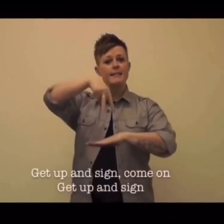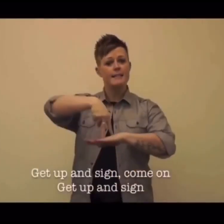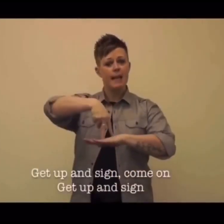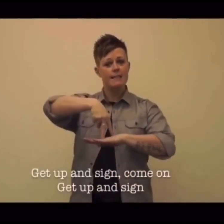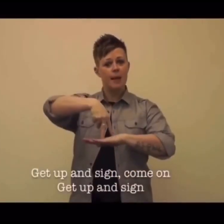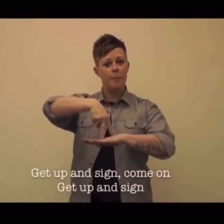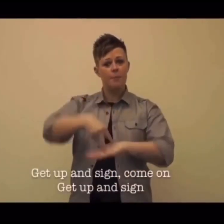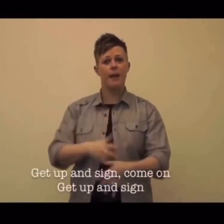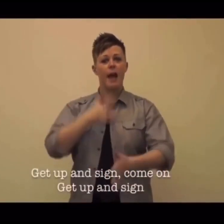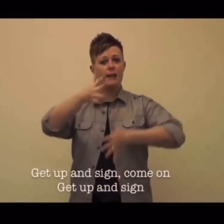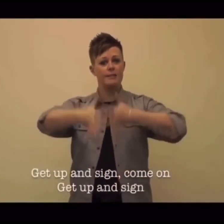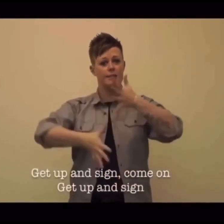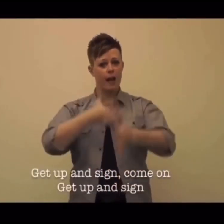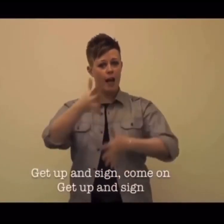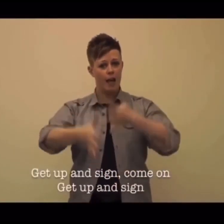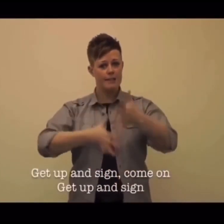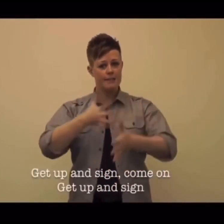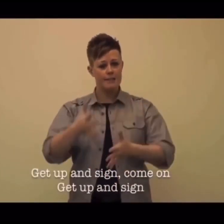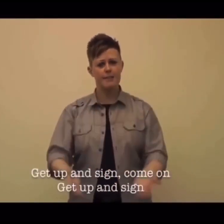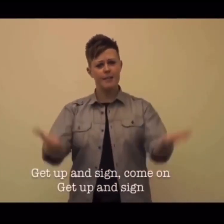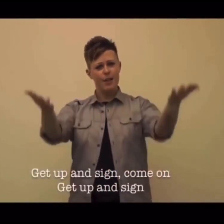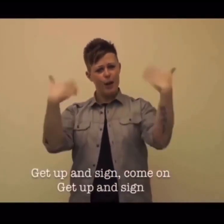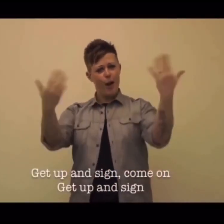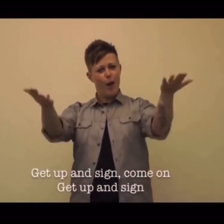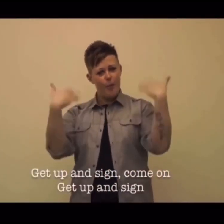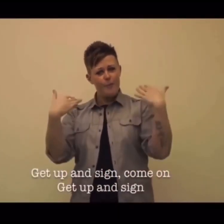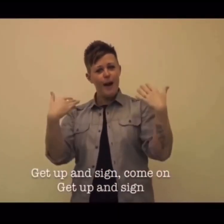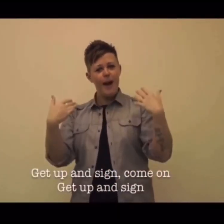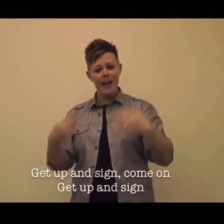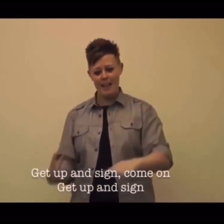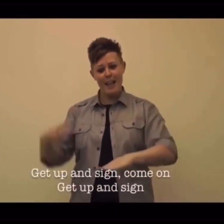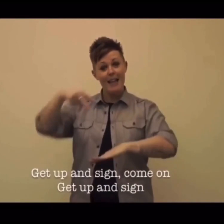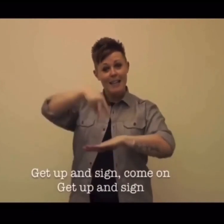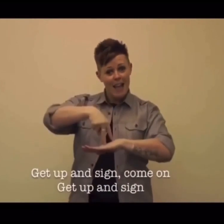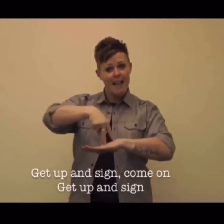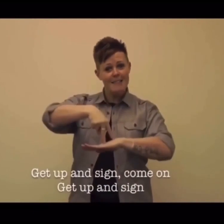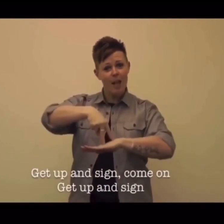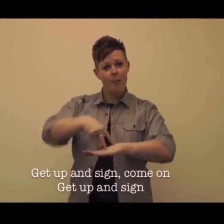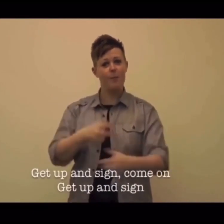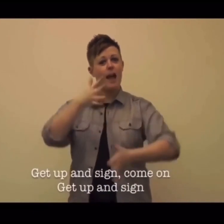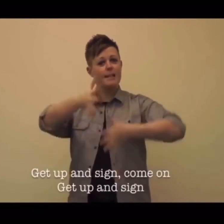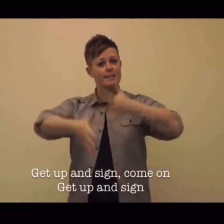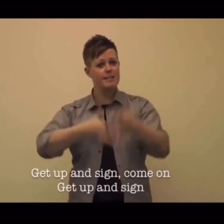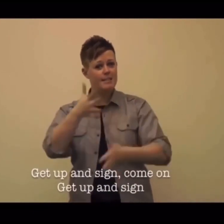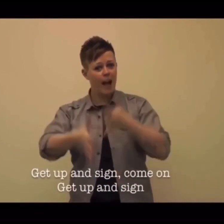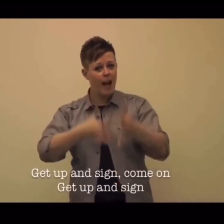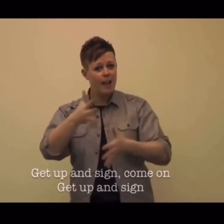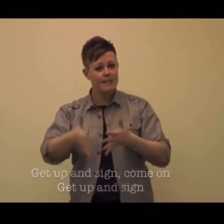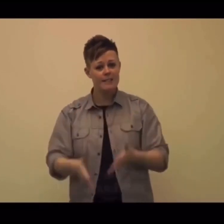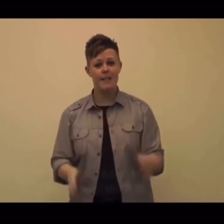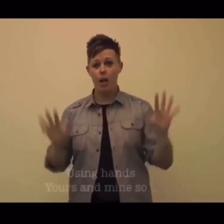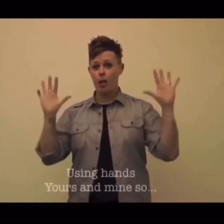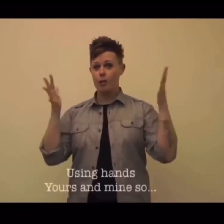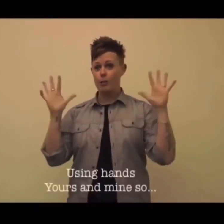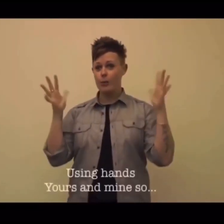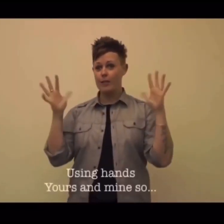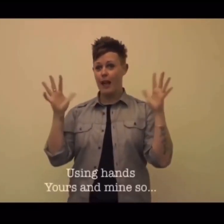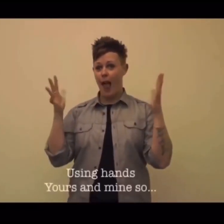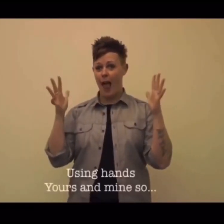get up and sign. Come on, get up and sign. Using